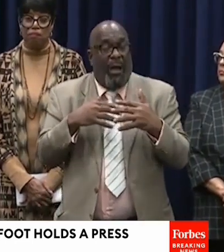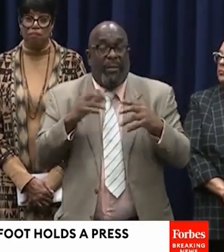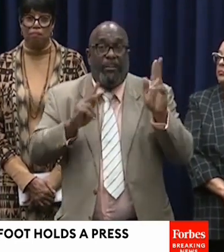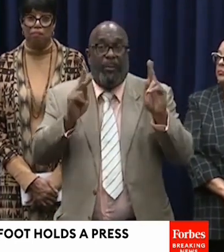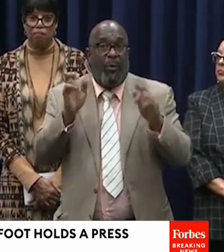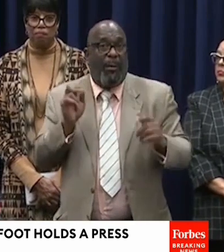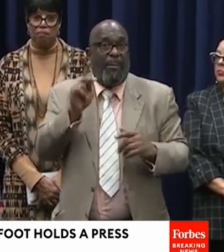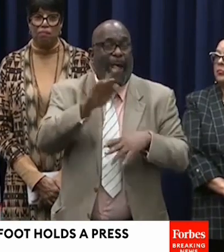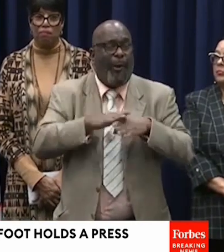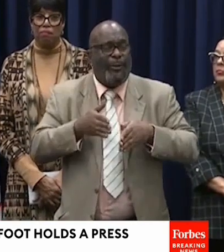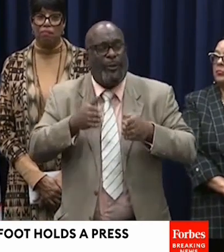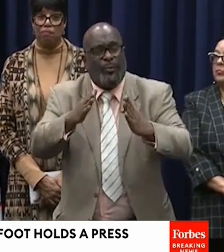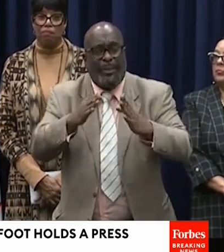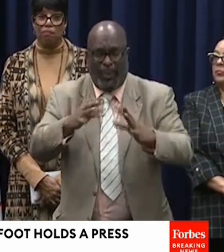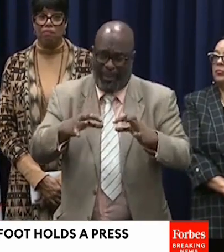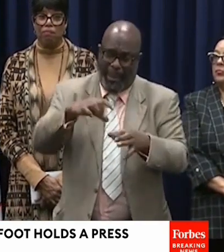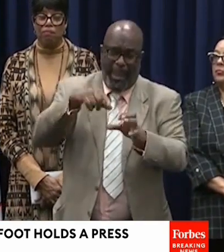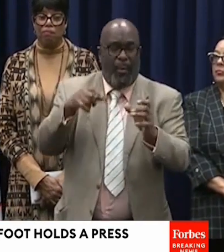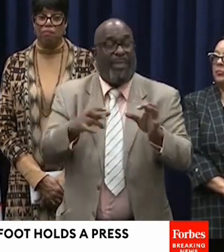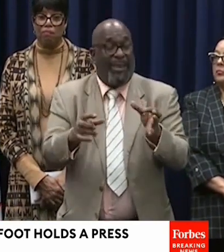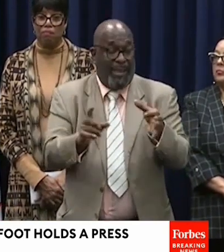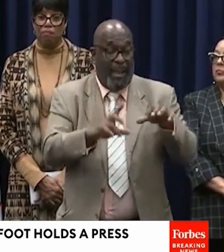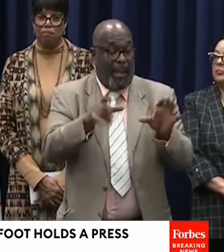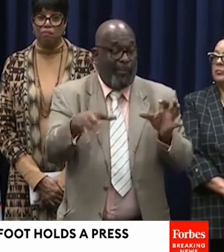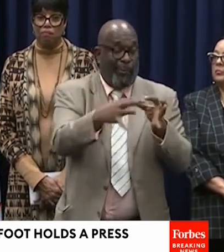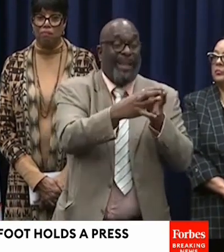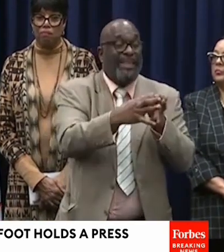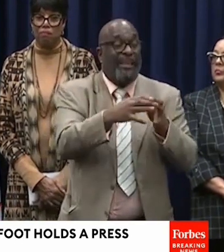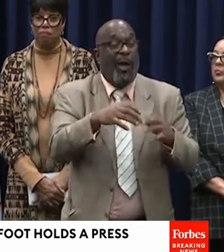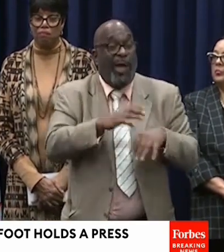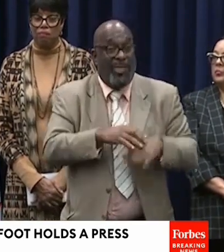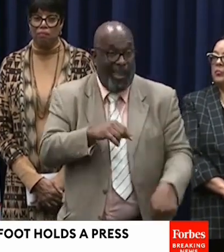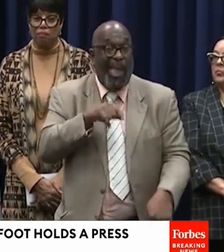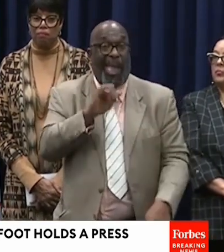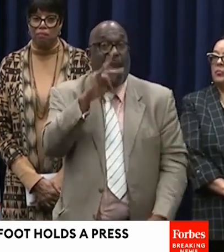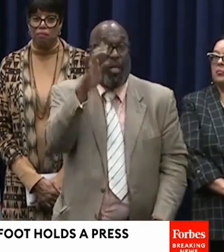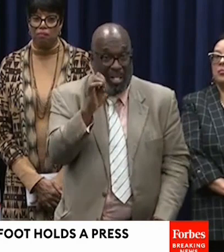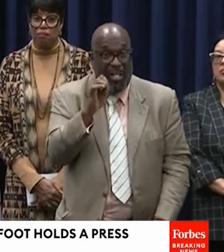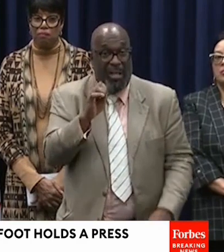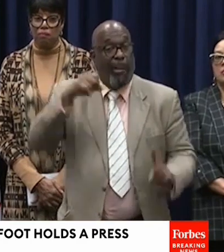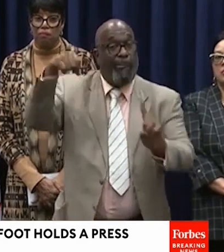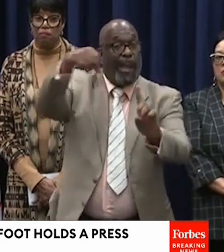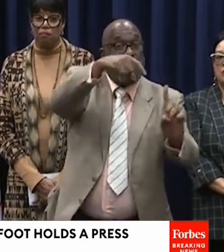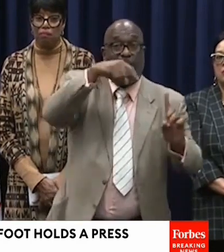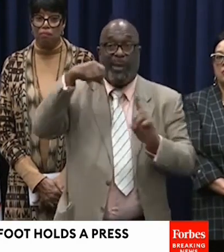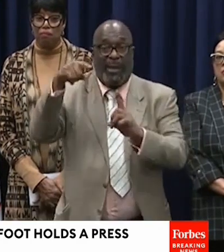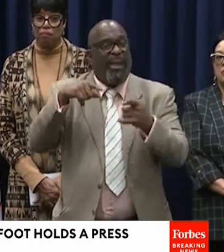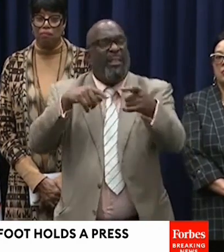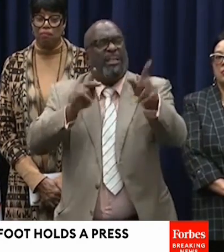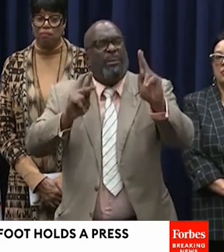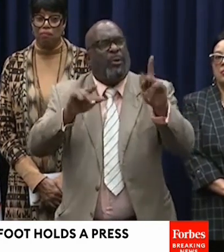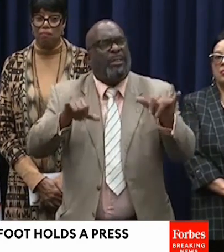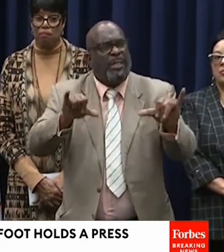out onto the street with a mere ankle bracelet, who are not being monitored in a way that they need to and are continuing to commit crimes